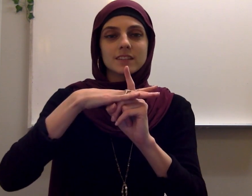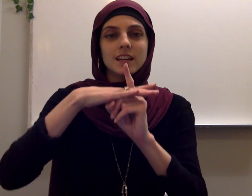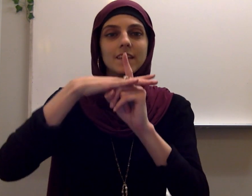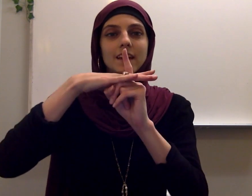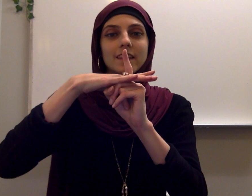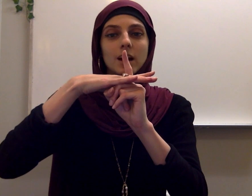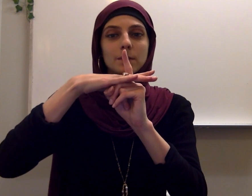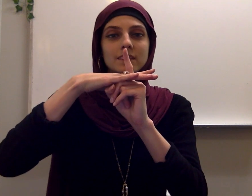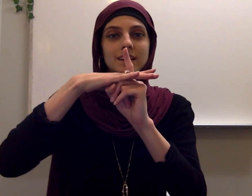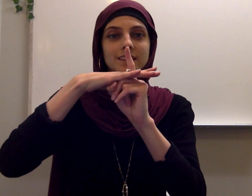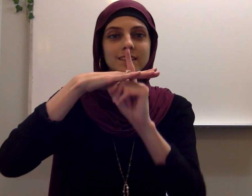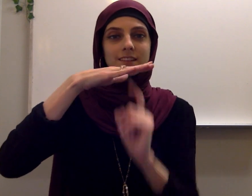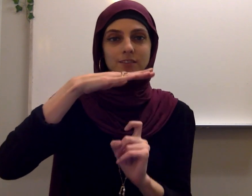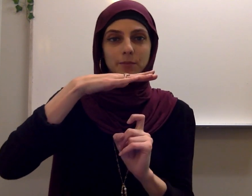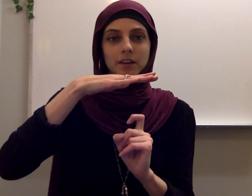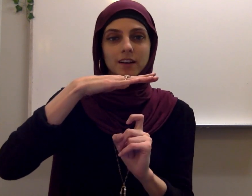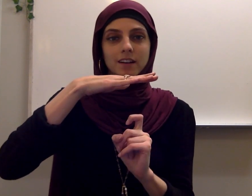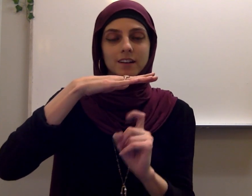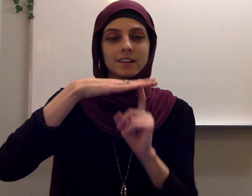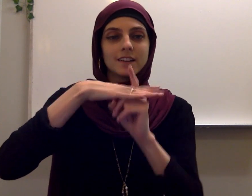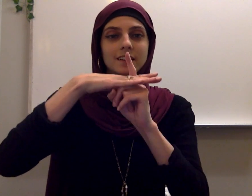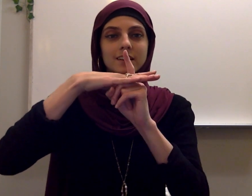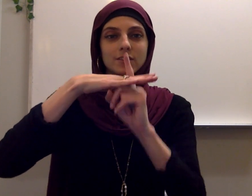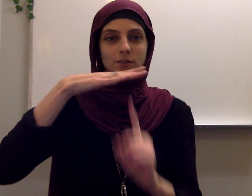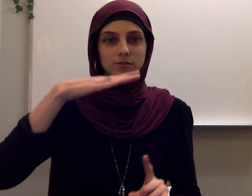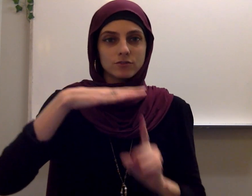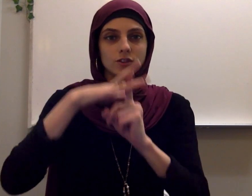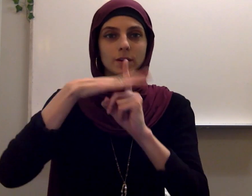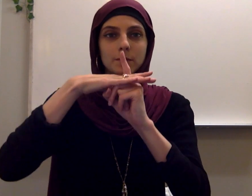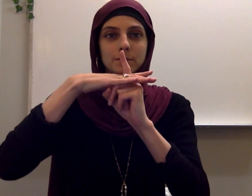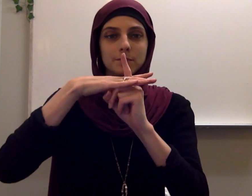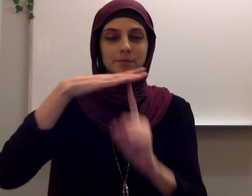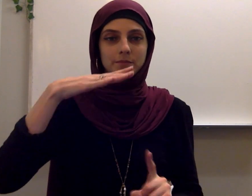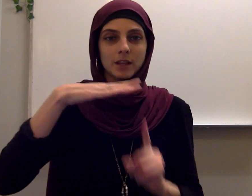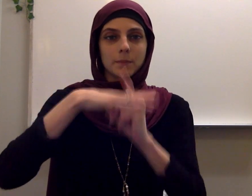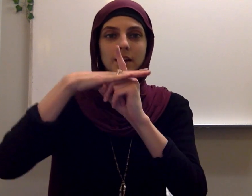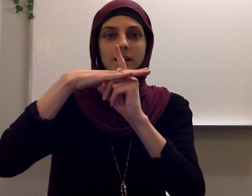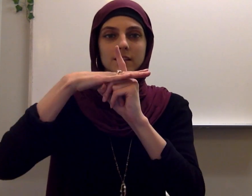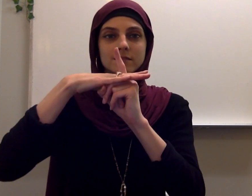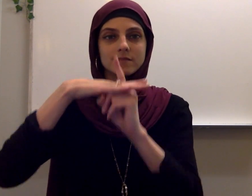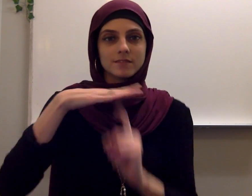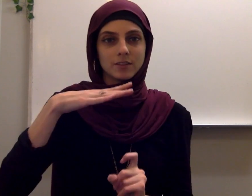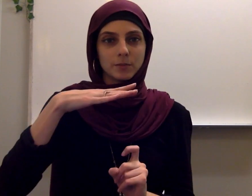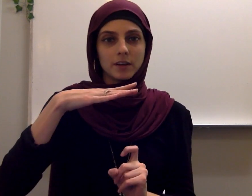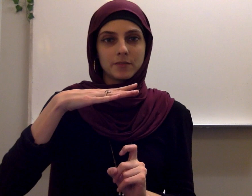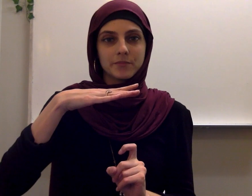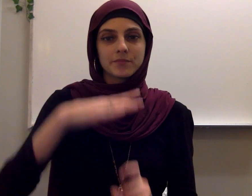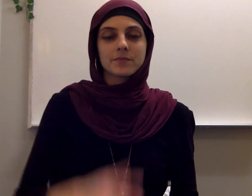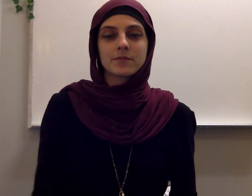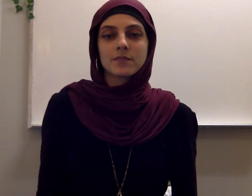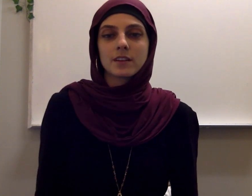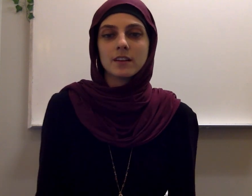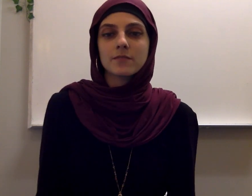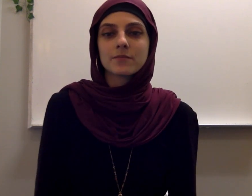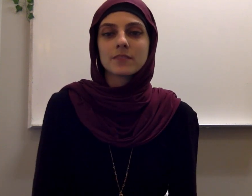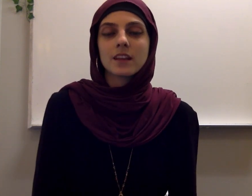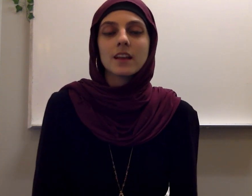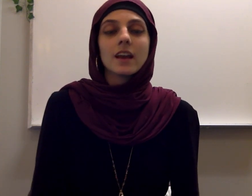And then the opposite is disappear. So show up, appear, disappear. Okay. And